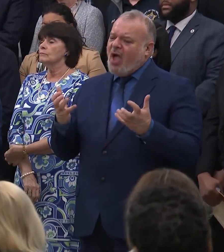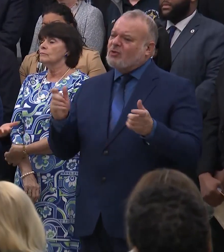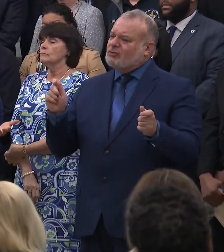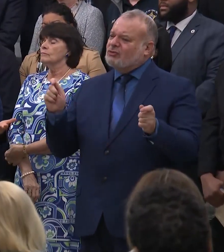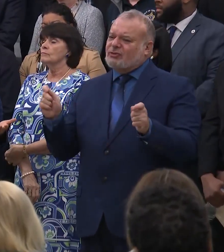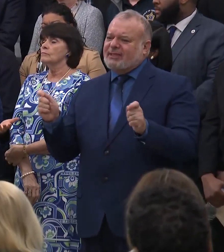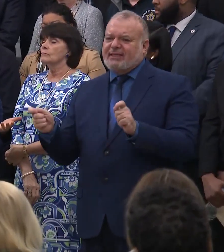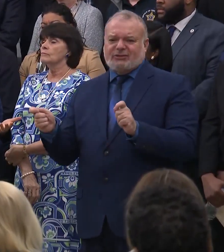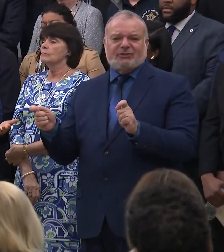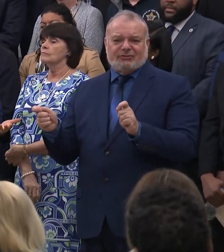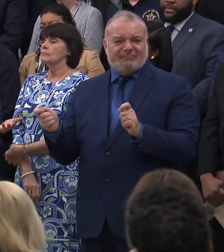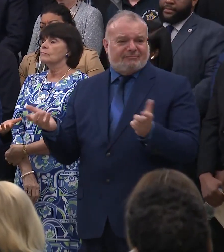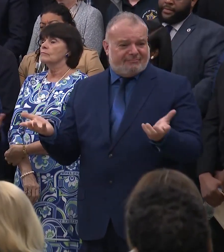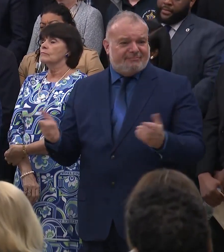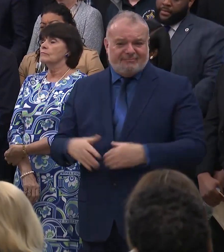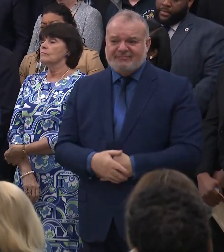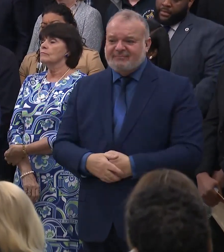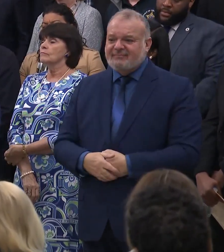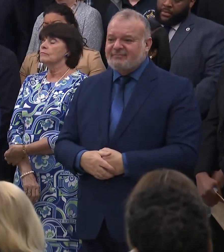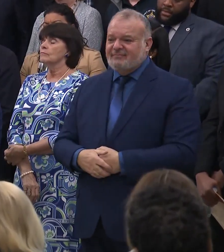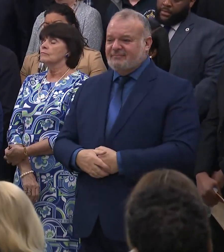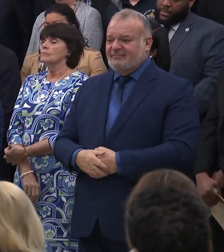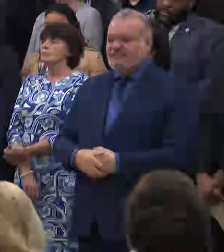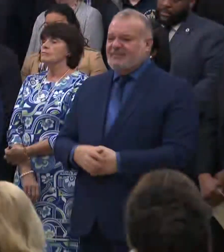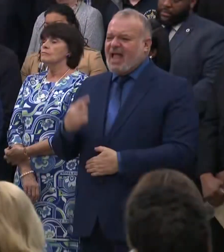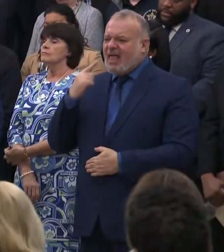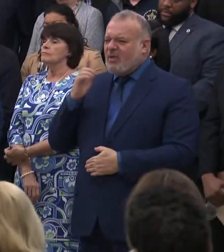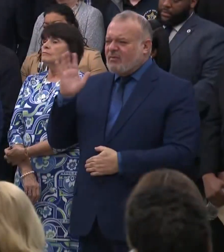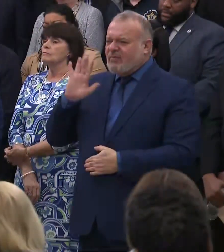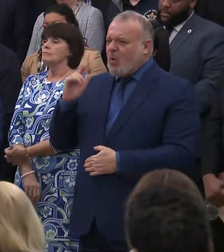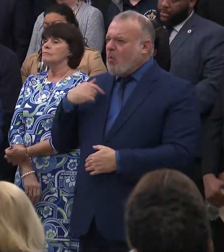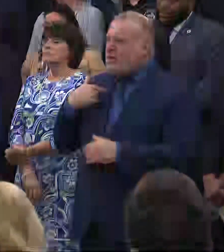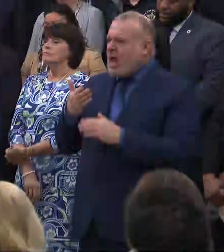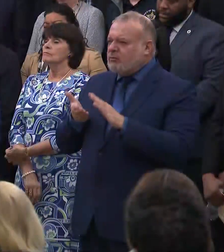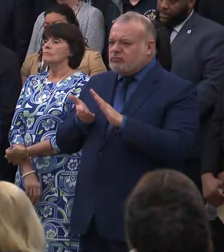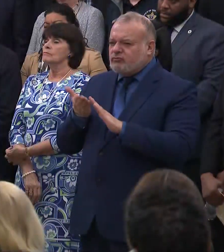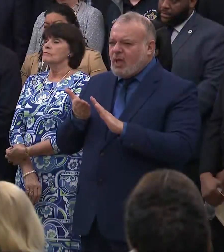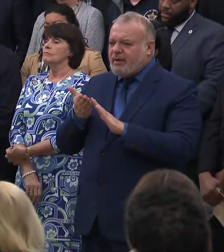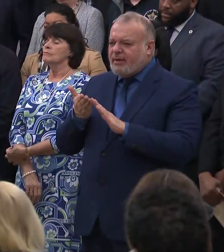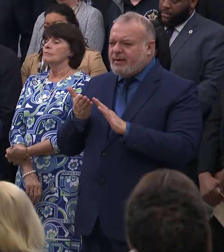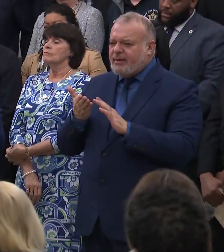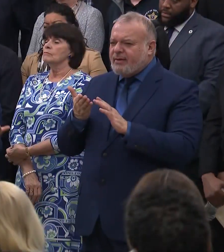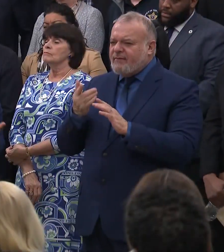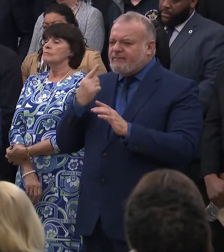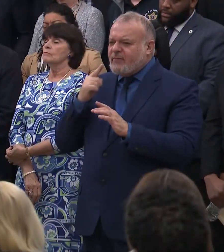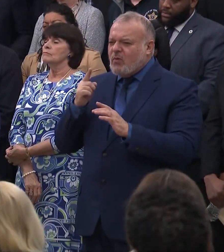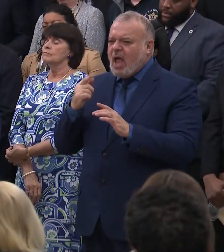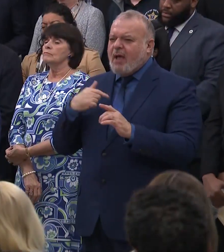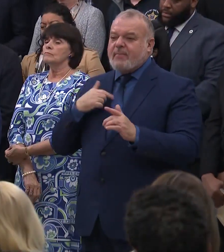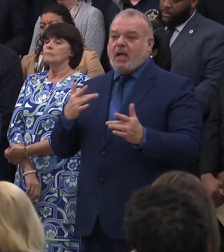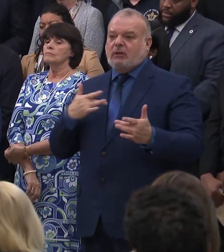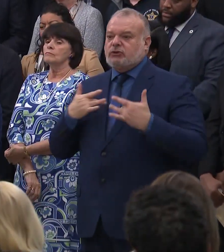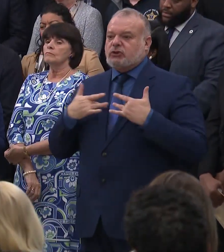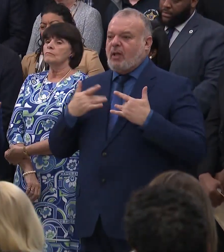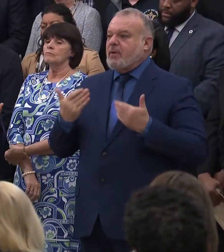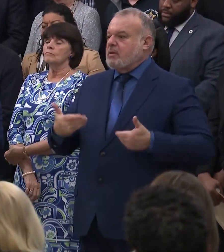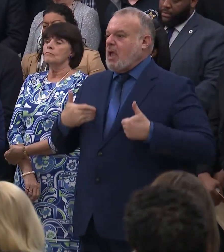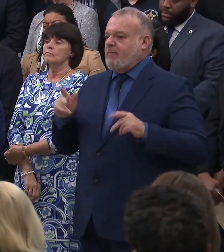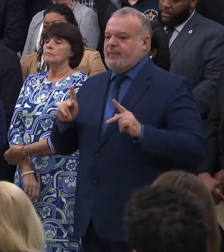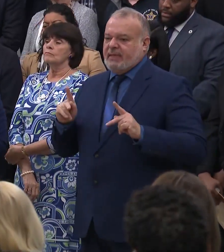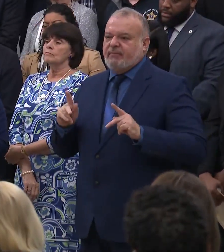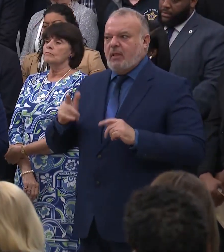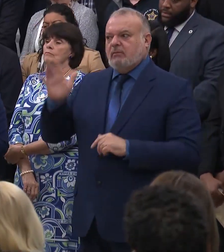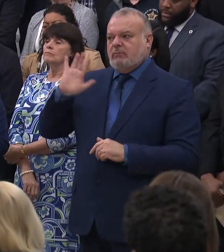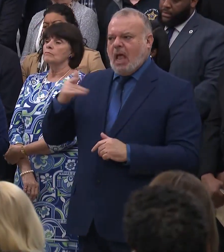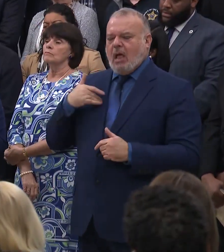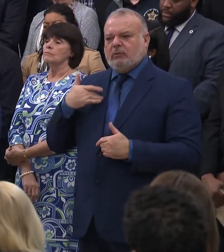was clear, I think maybe when I was running for Attorney General, my concern was about young people in particular and what it would mean in terms of young people's